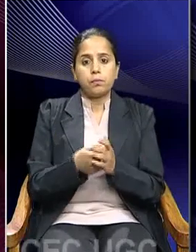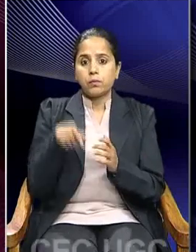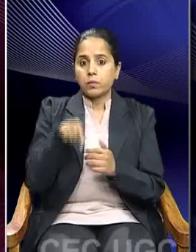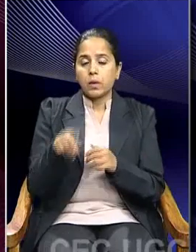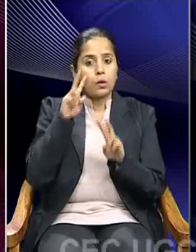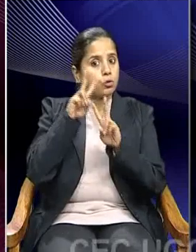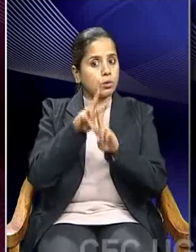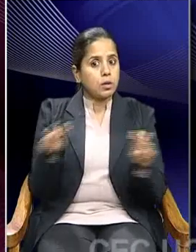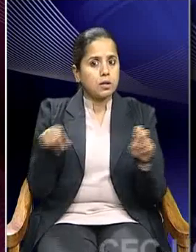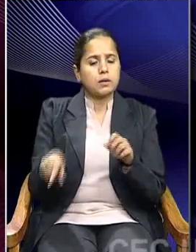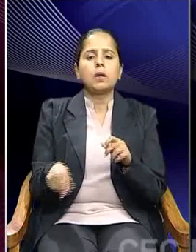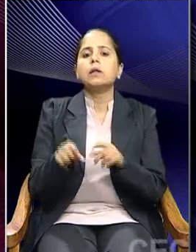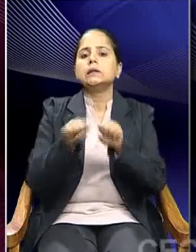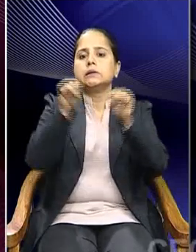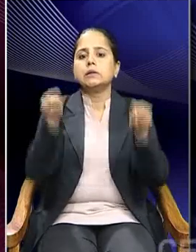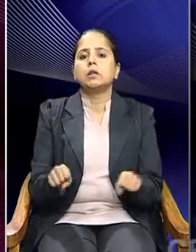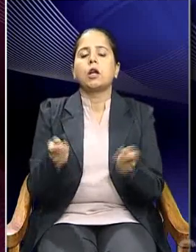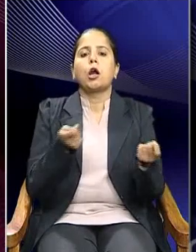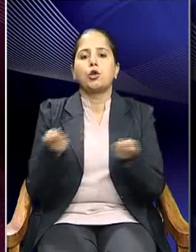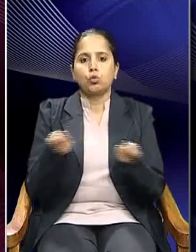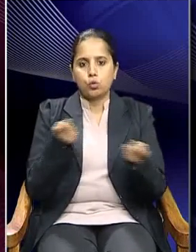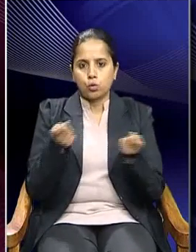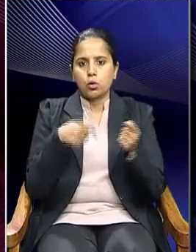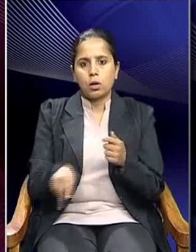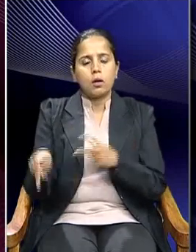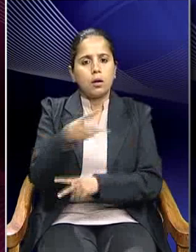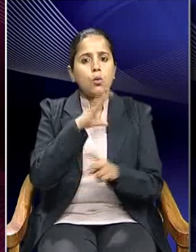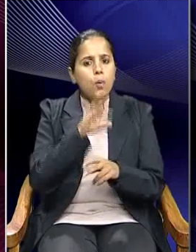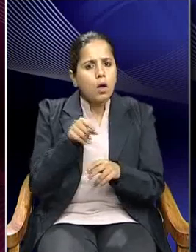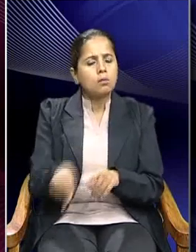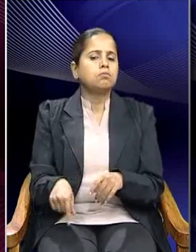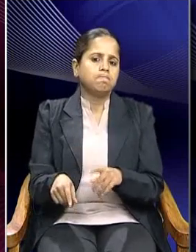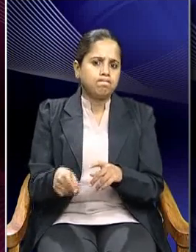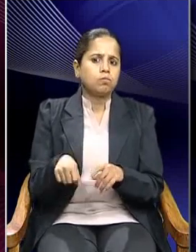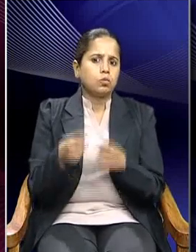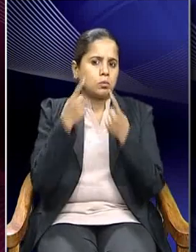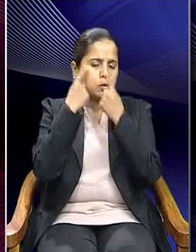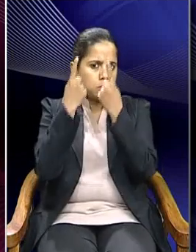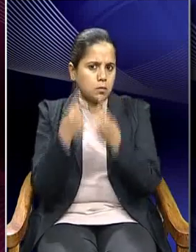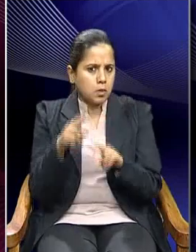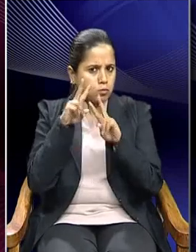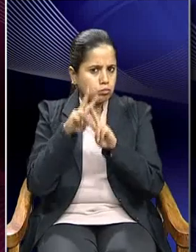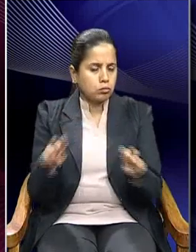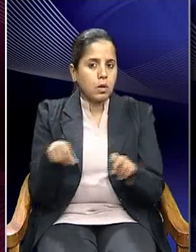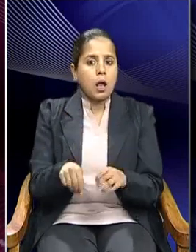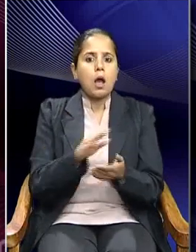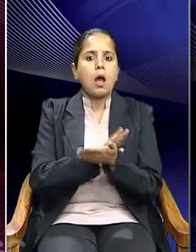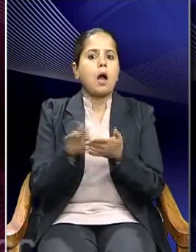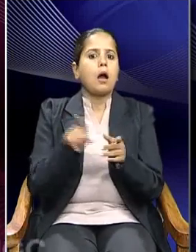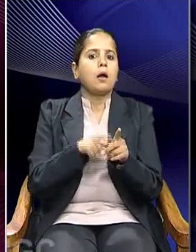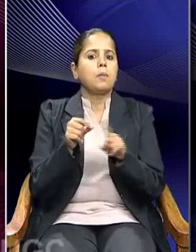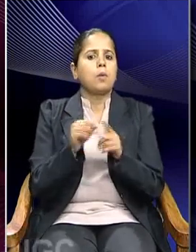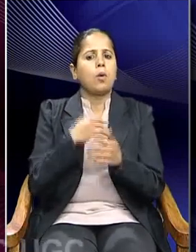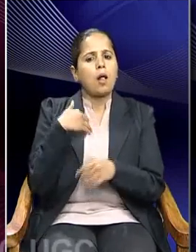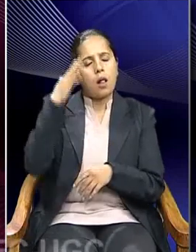Research is a systematic, controlled, and empirical investigation of a hypothetical